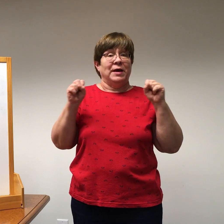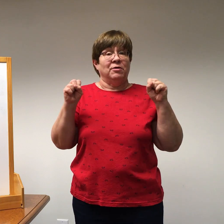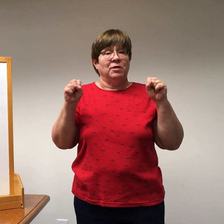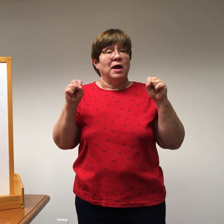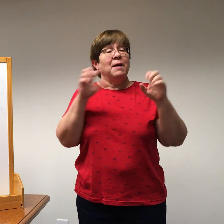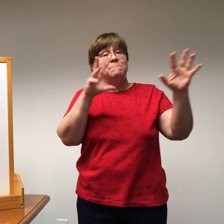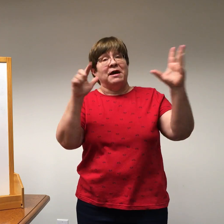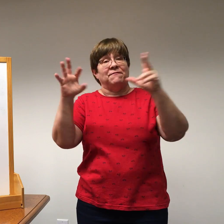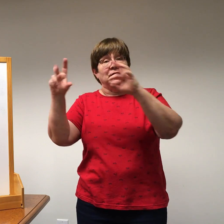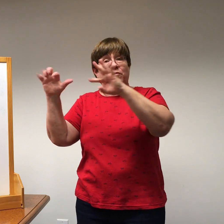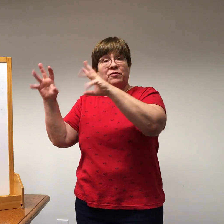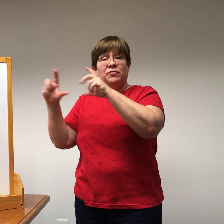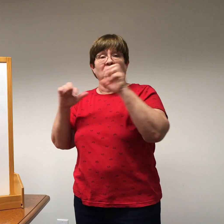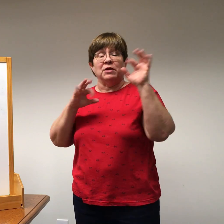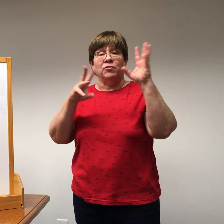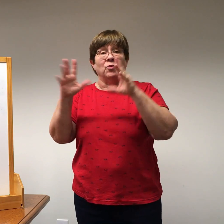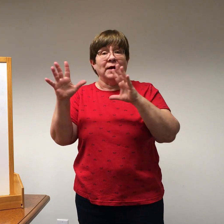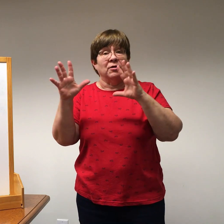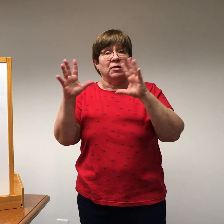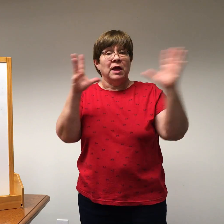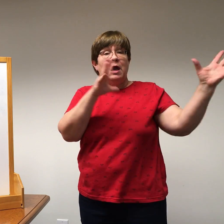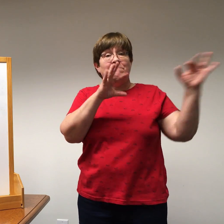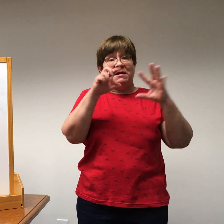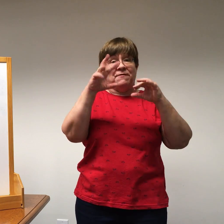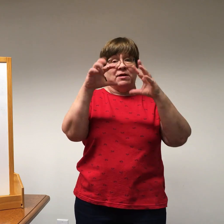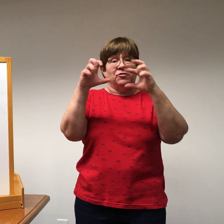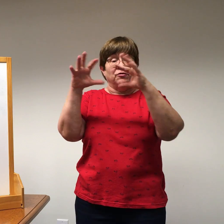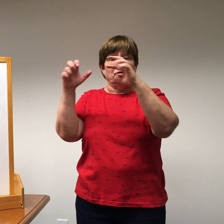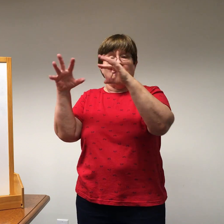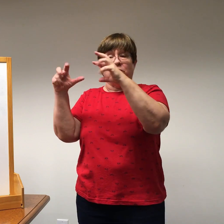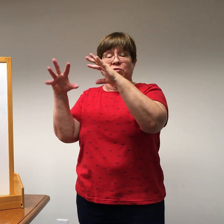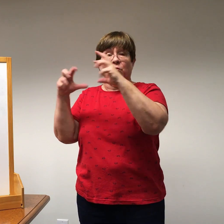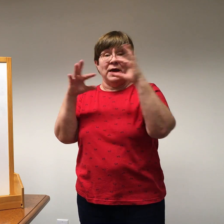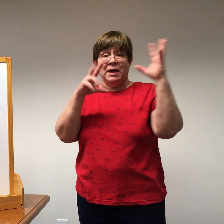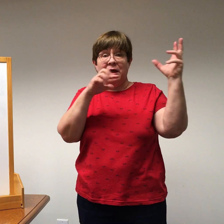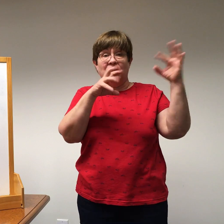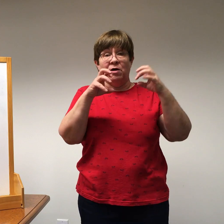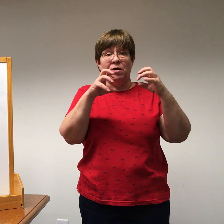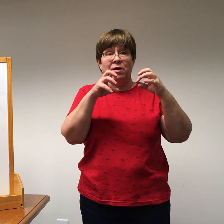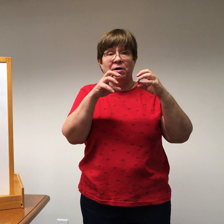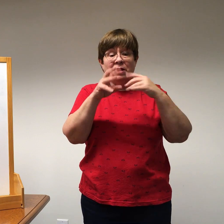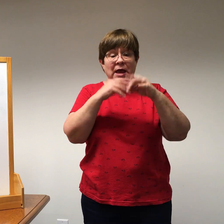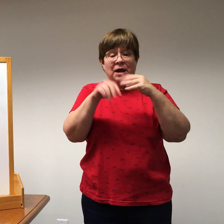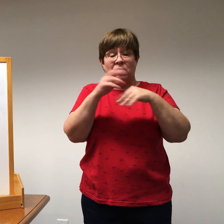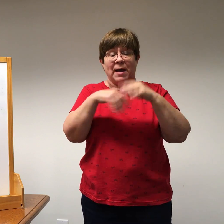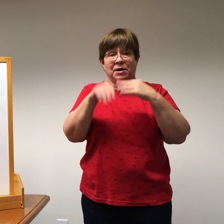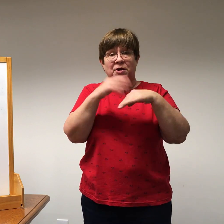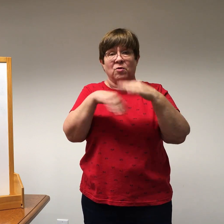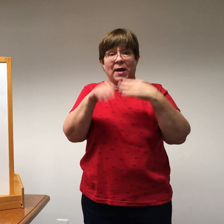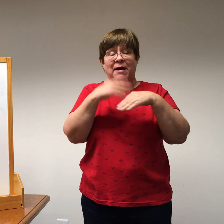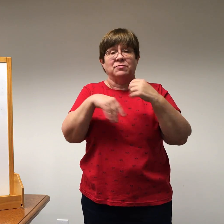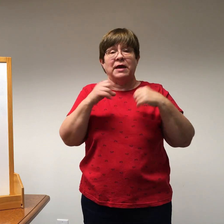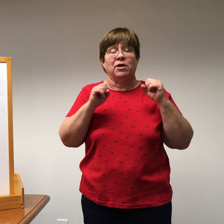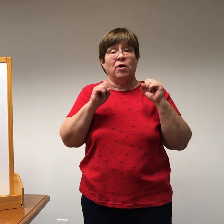wiggle, my fingers are starting to wiggle, my fingers are starting to wiggle, and around they